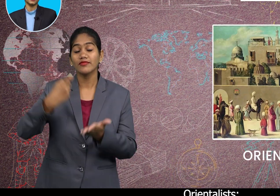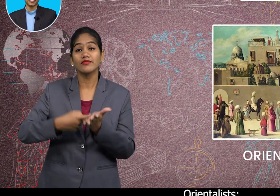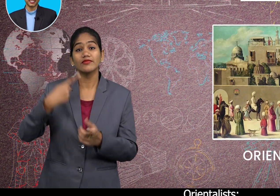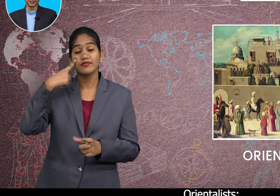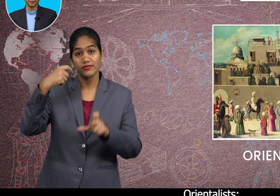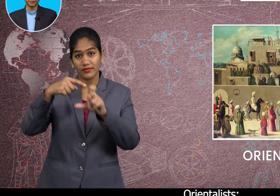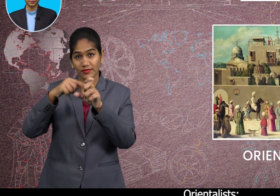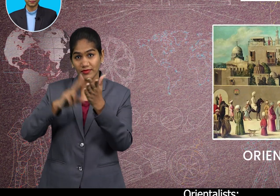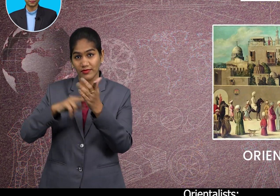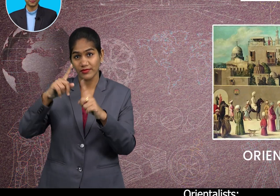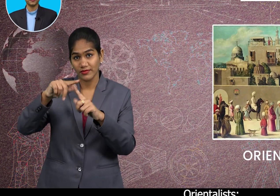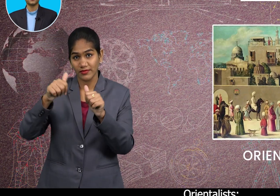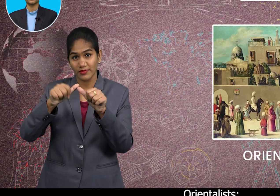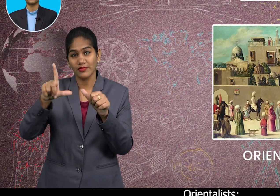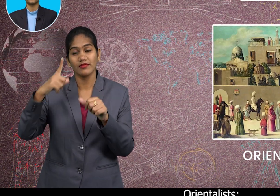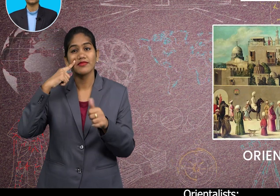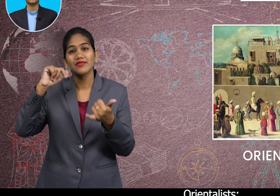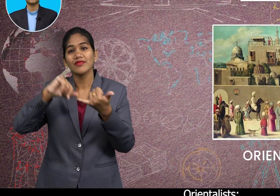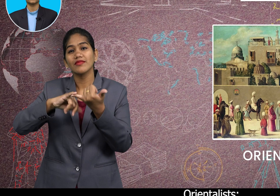Orientalist,